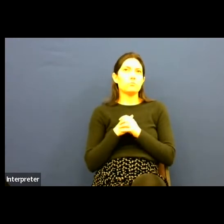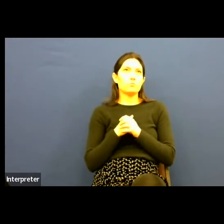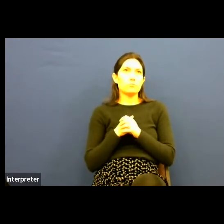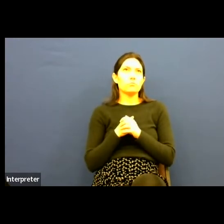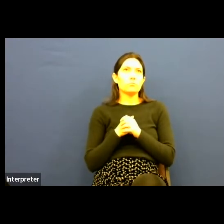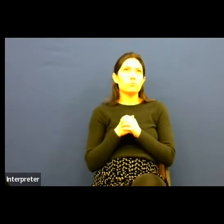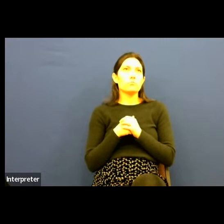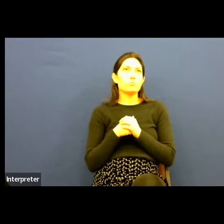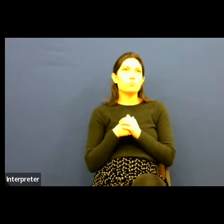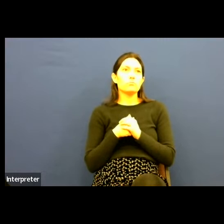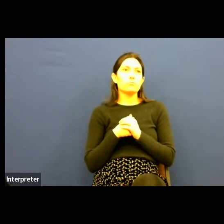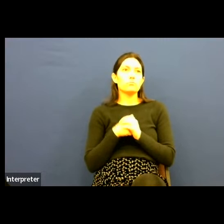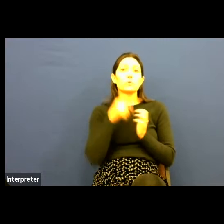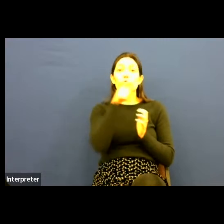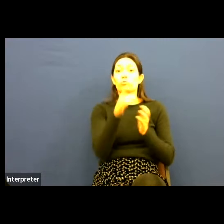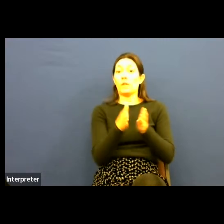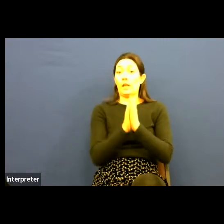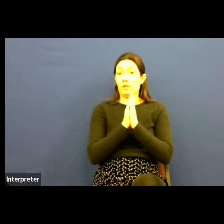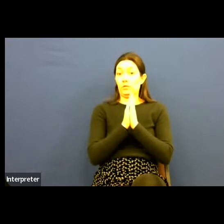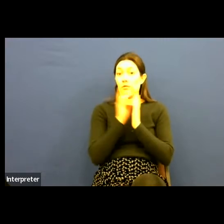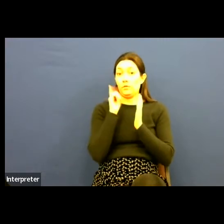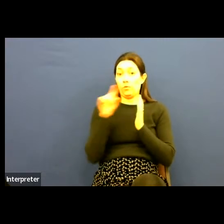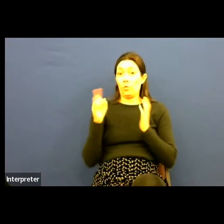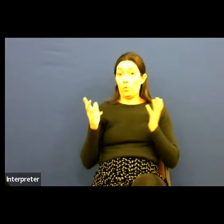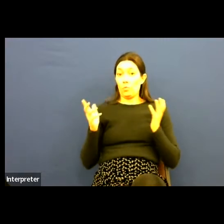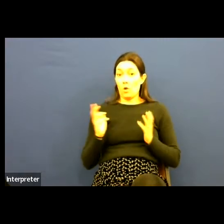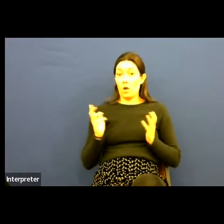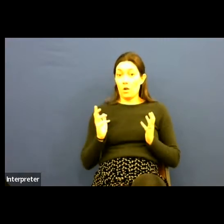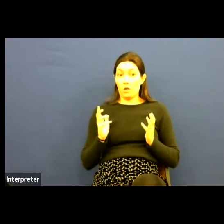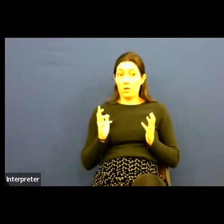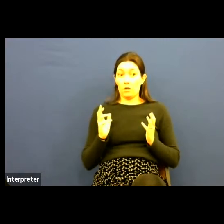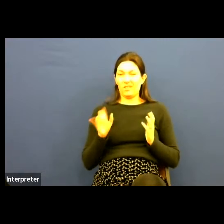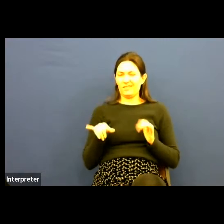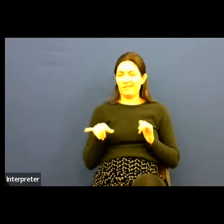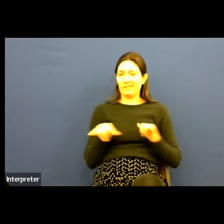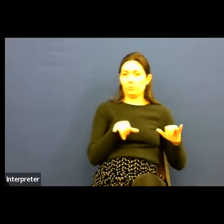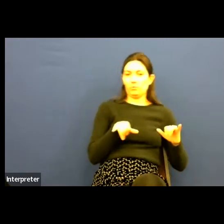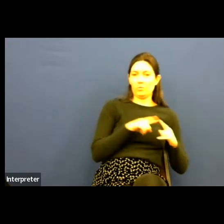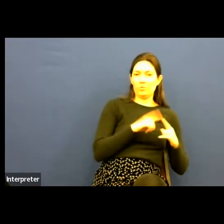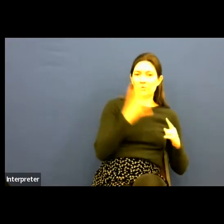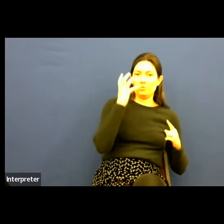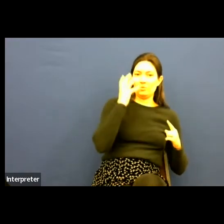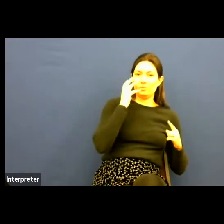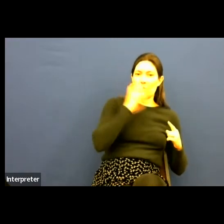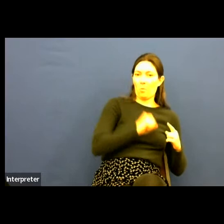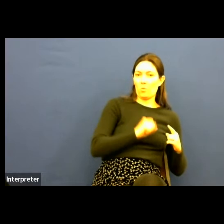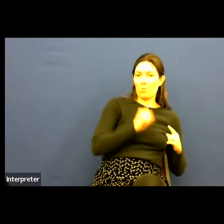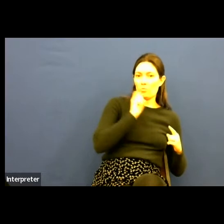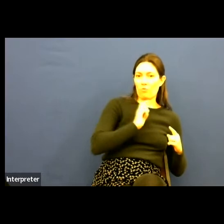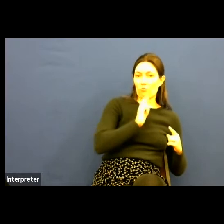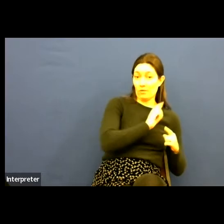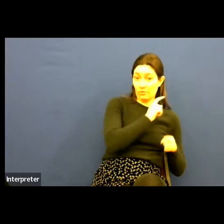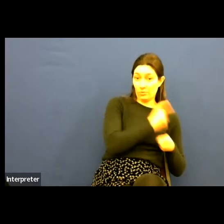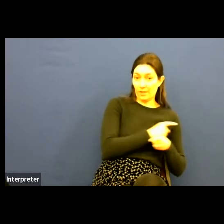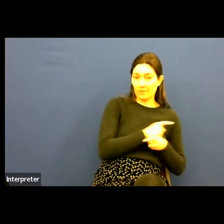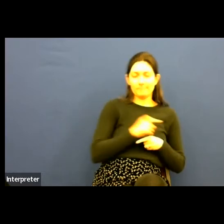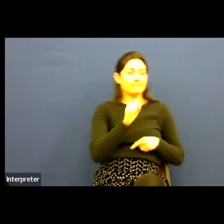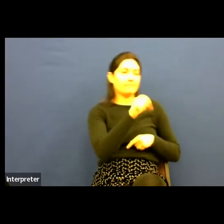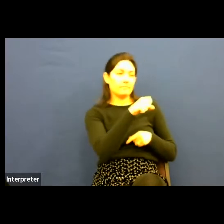basically what you're asking for is essentially what used to be there Yeah. at one point. So, I'm fine with that. When I look at the